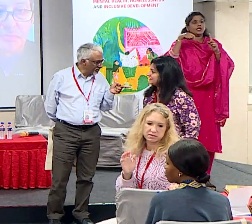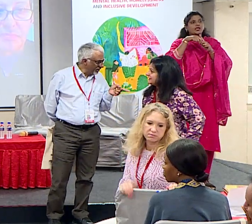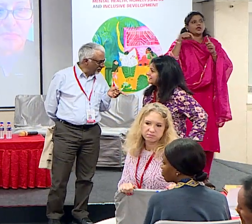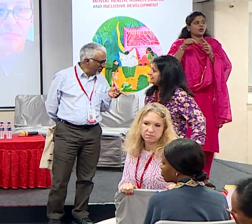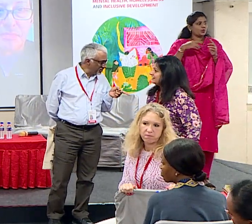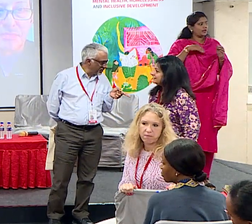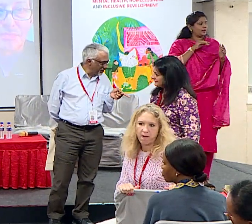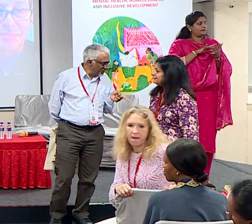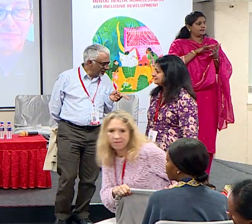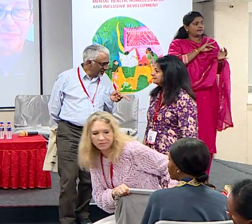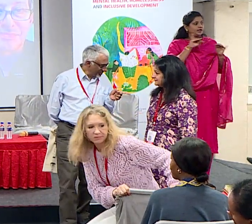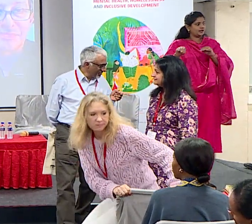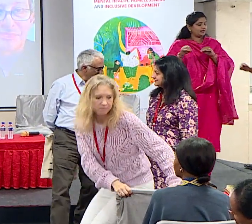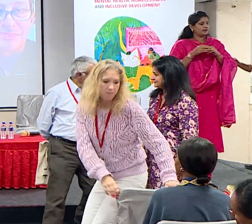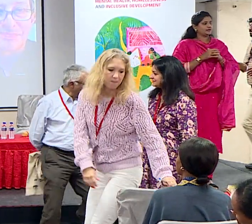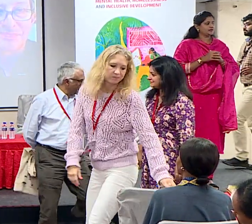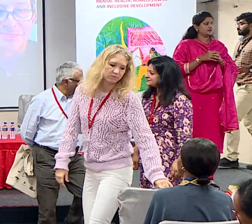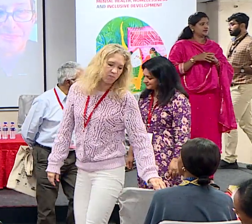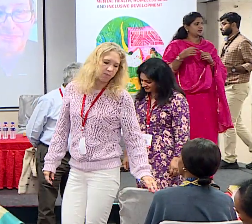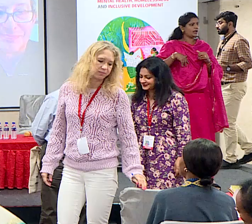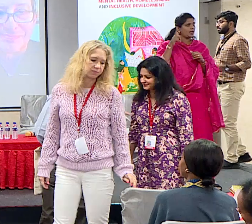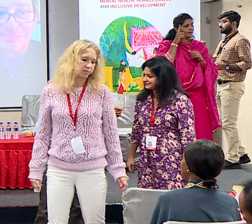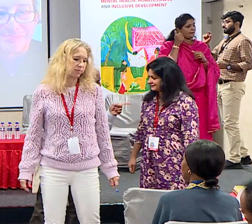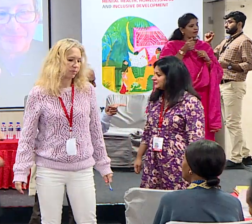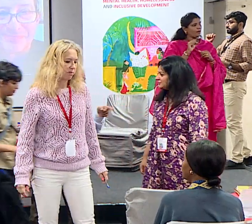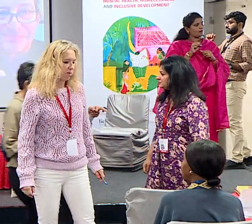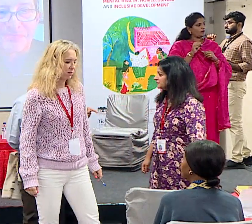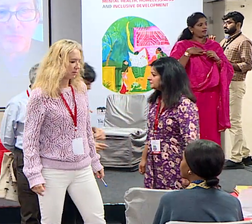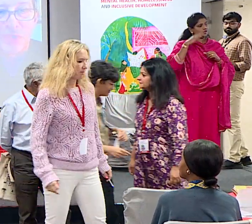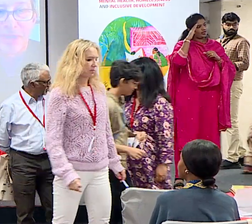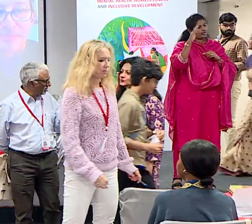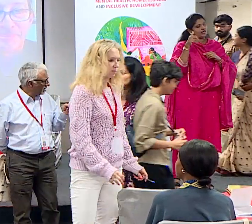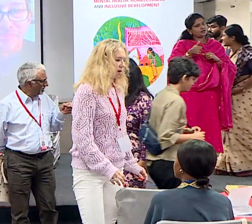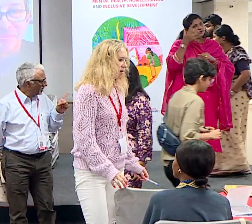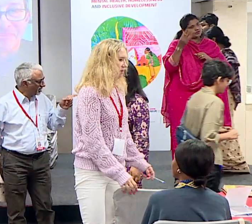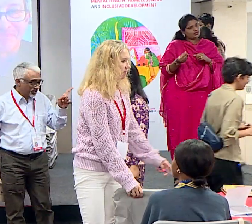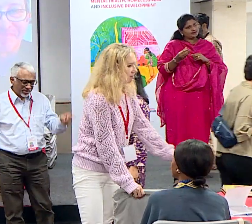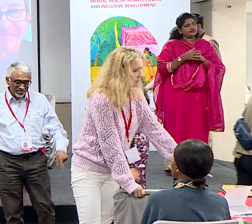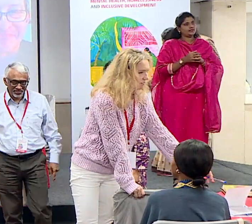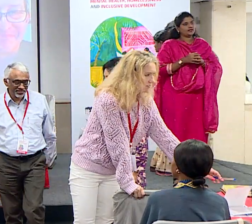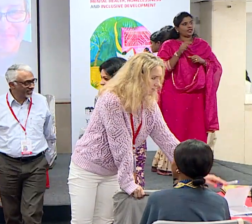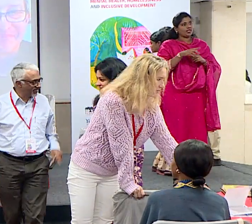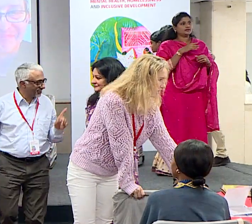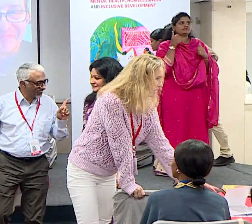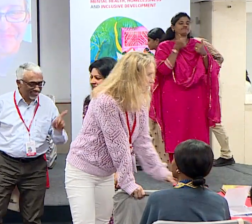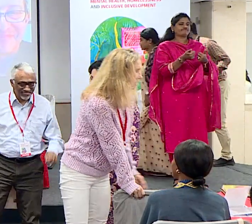minutes till we're able to get them. Are they on? Hello. We're here. That's